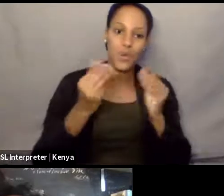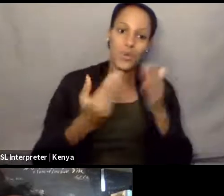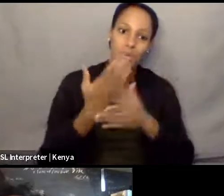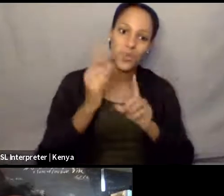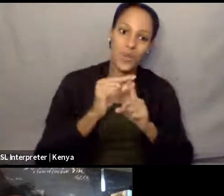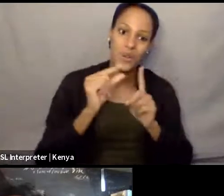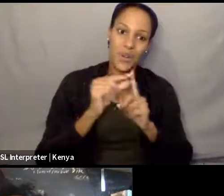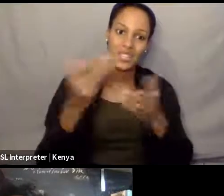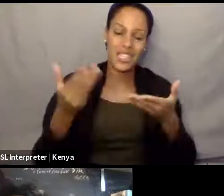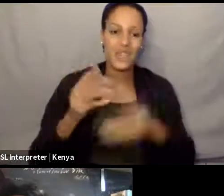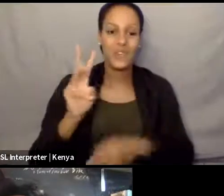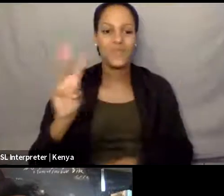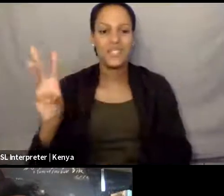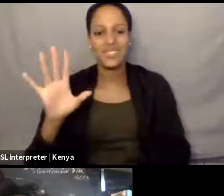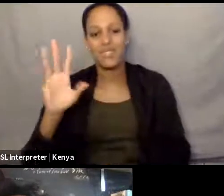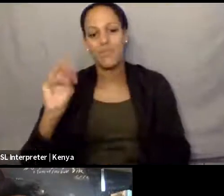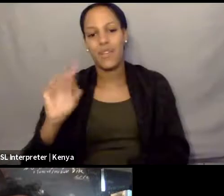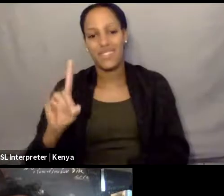awesome.